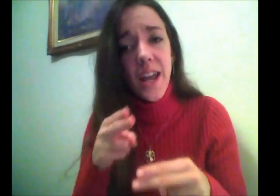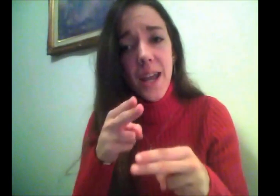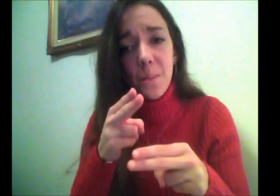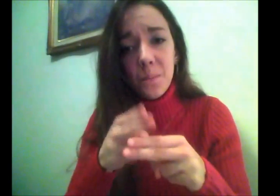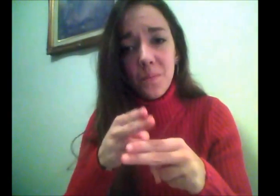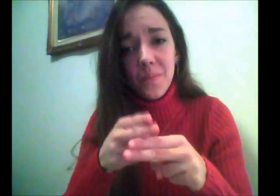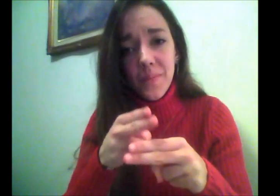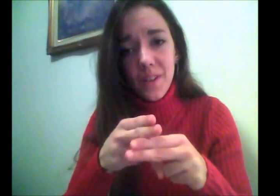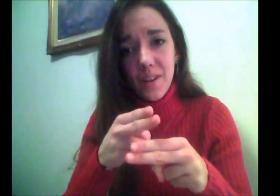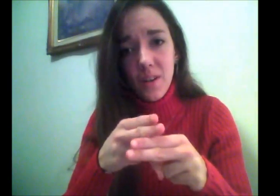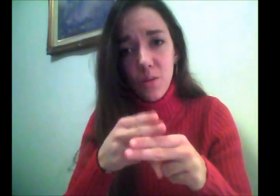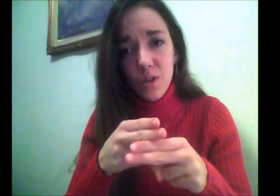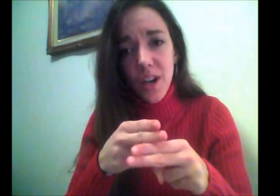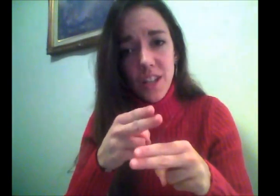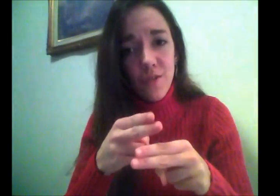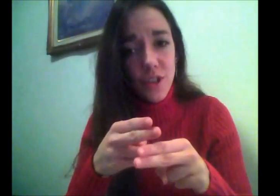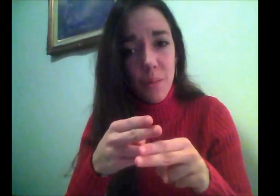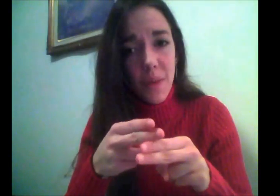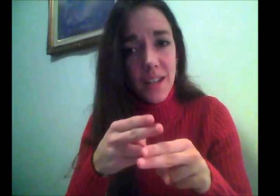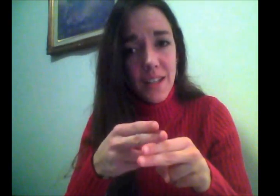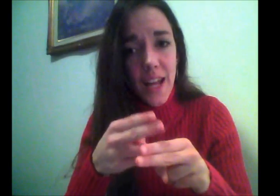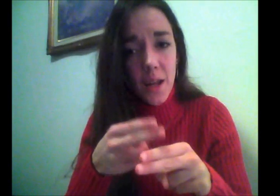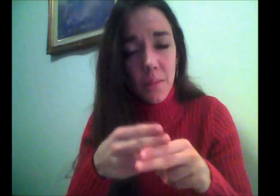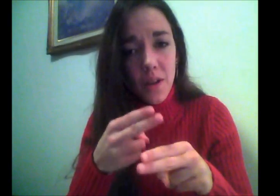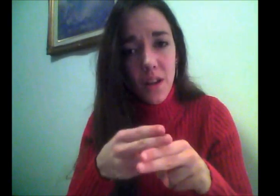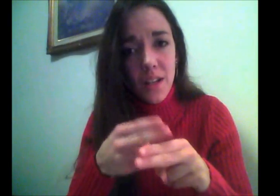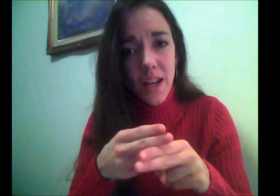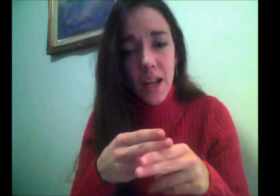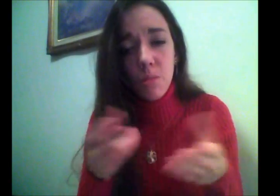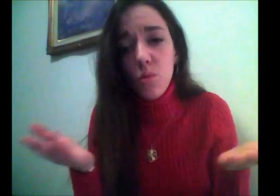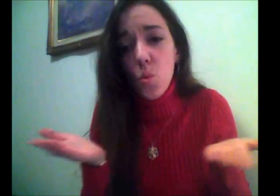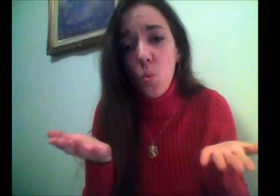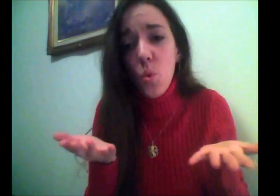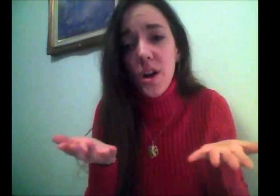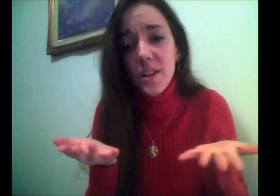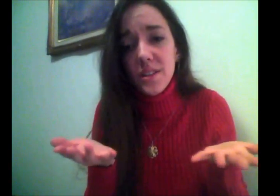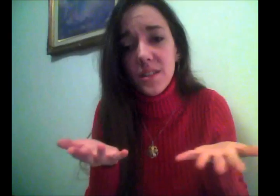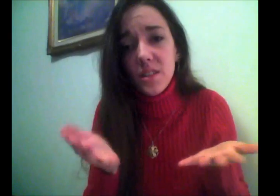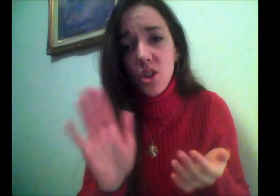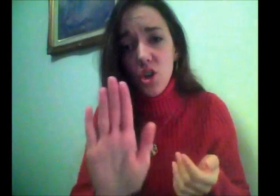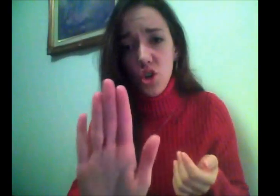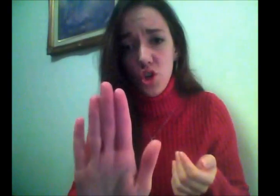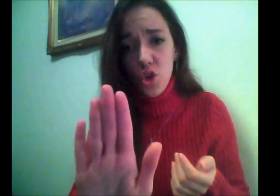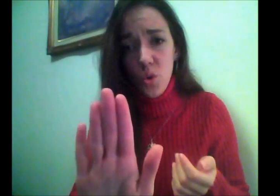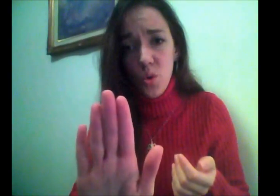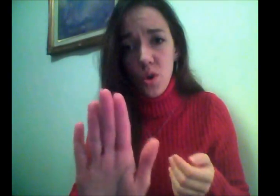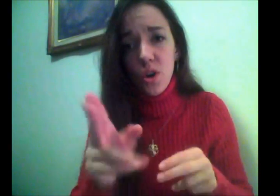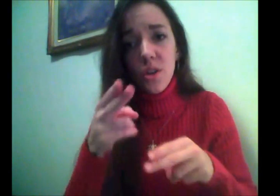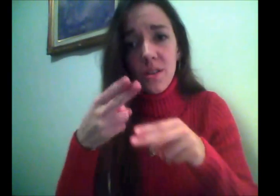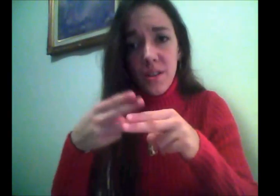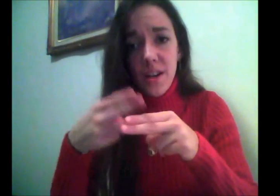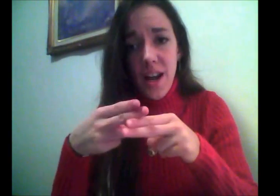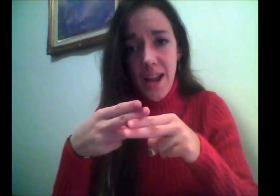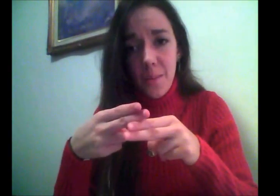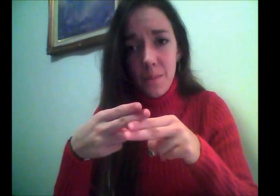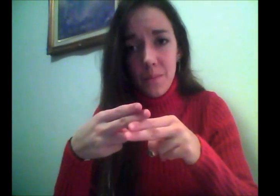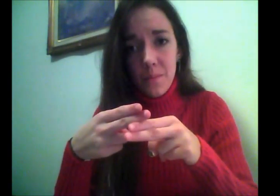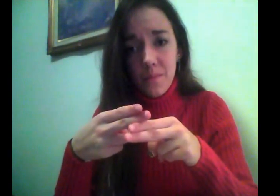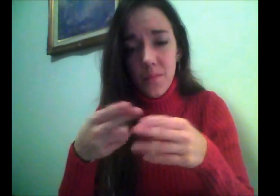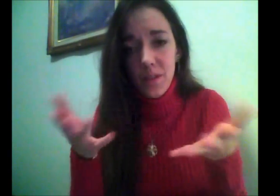Name. When you're asking for somebody's name, what's your name? Okay,